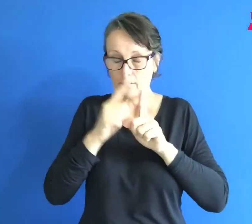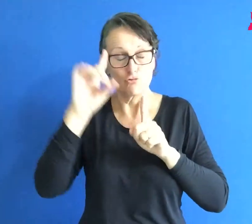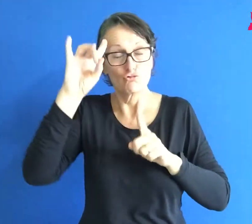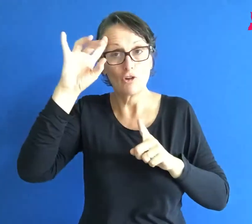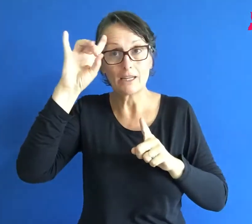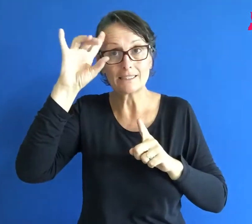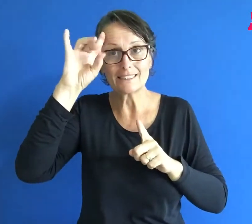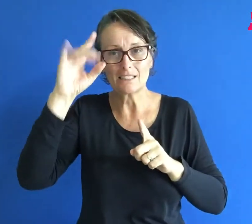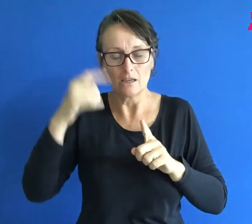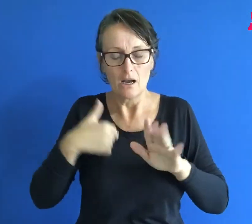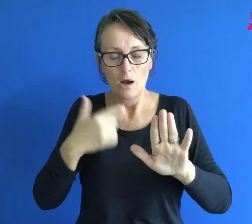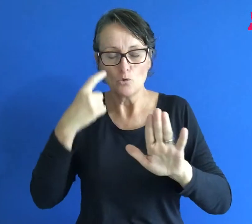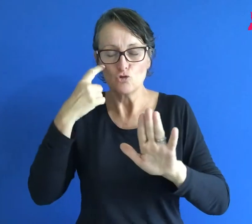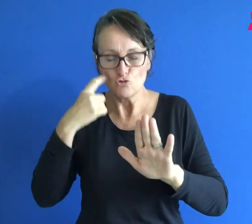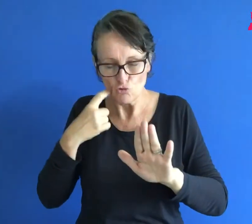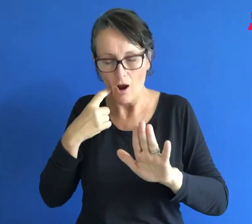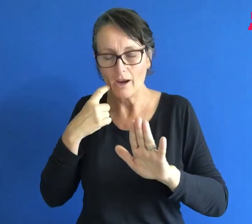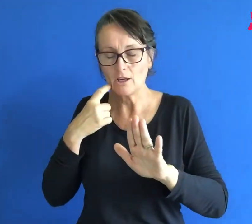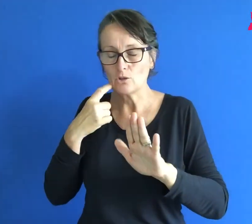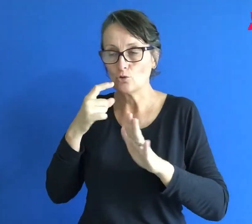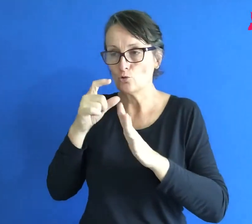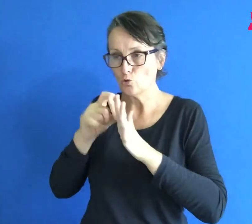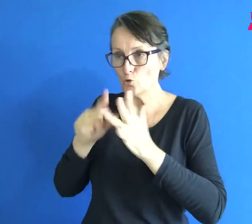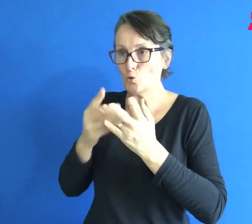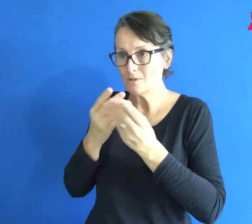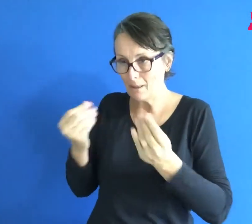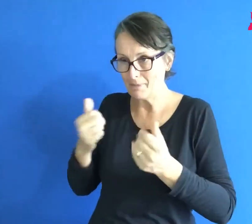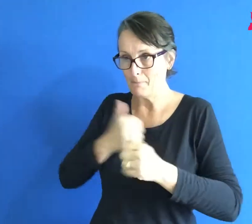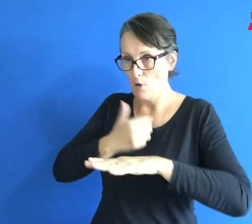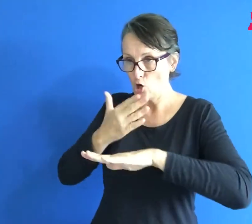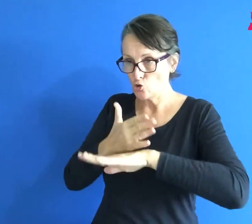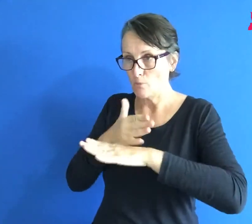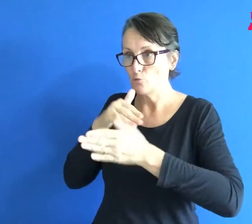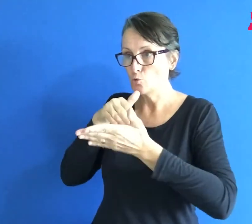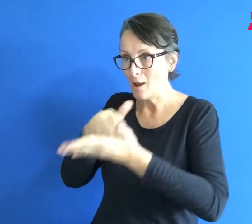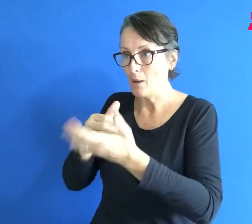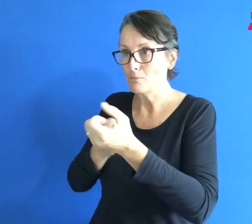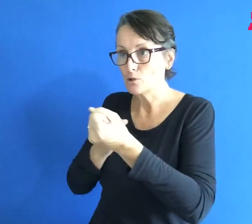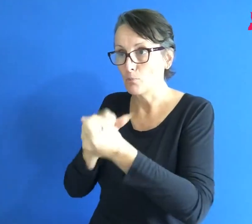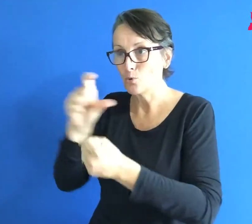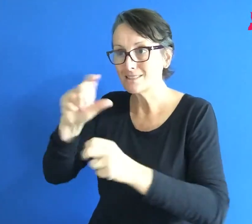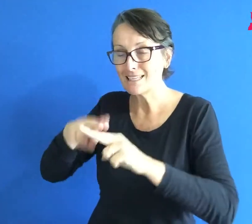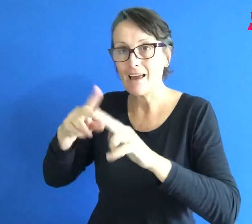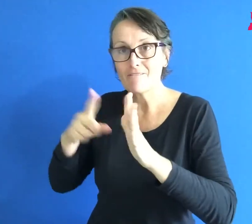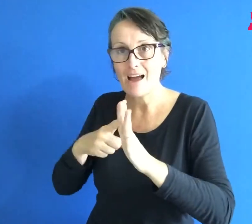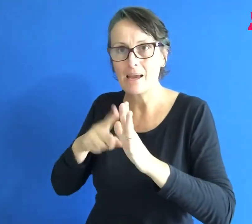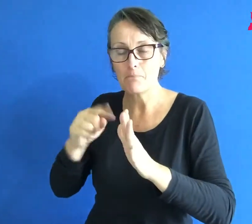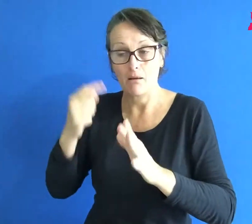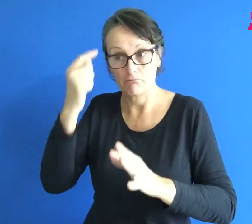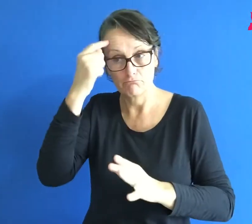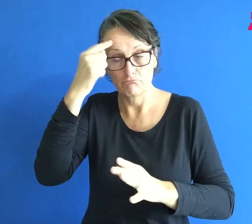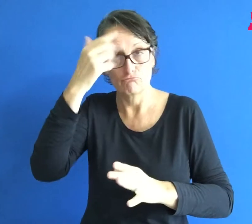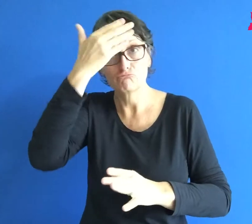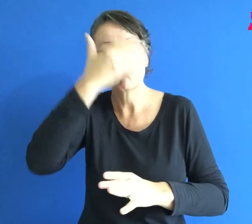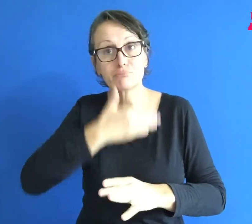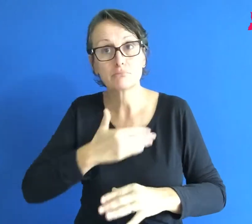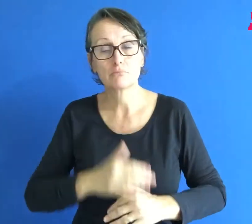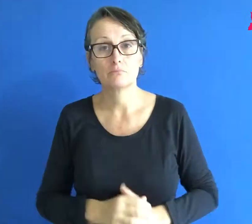good to help CFA people. I invented ghosts. I had that who's behind me watching over me,